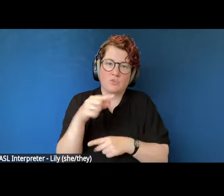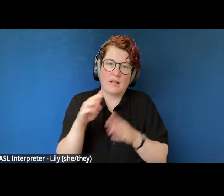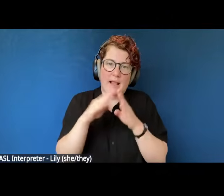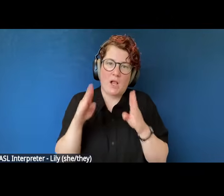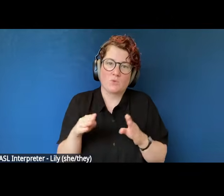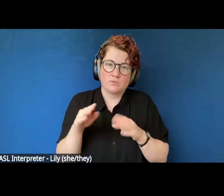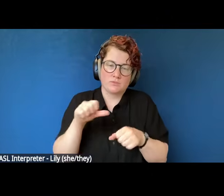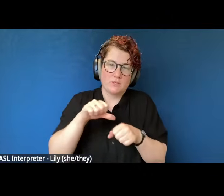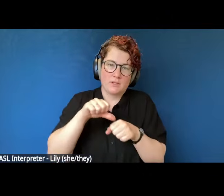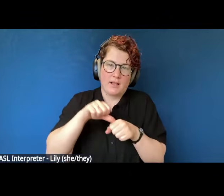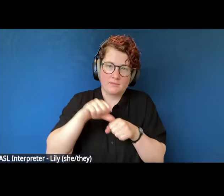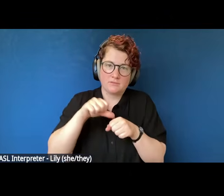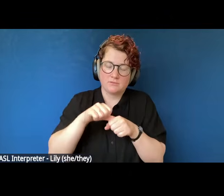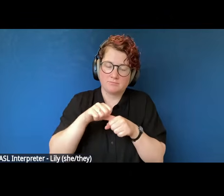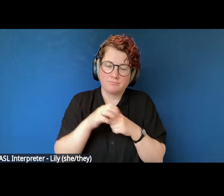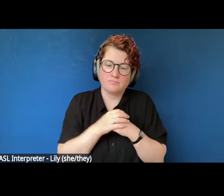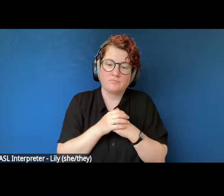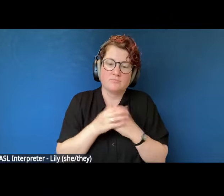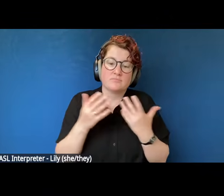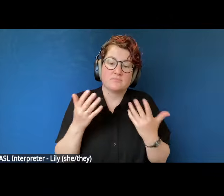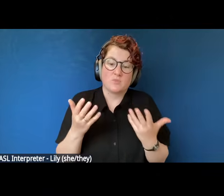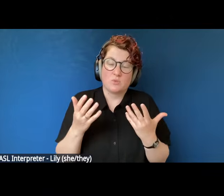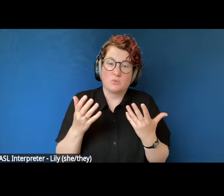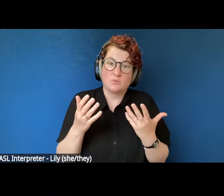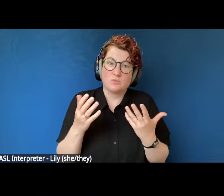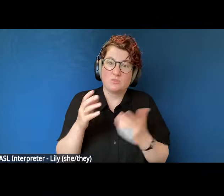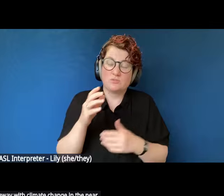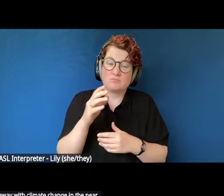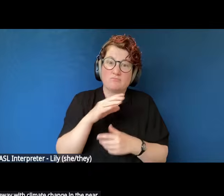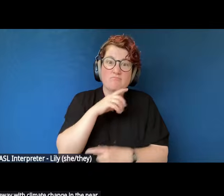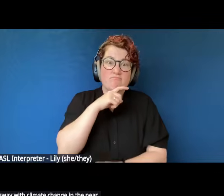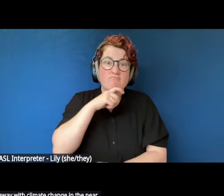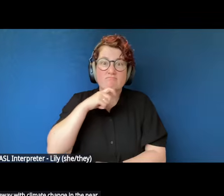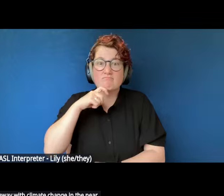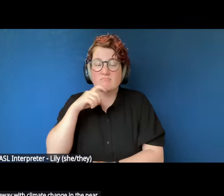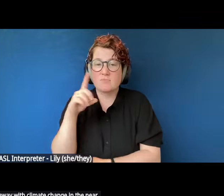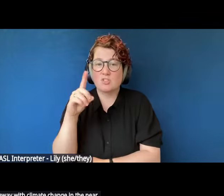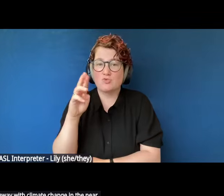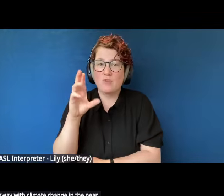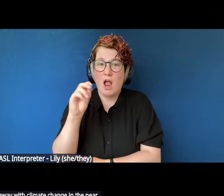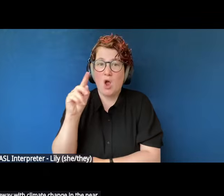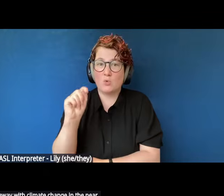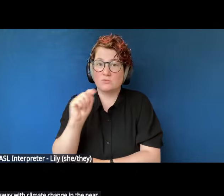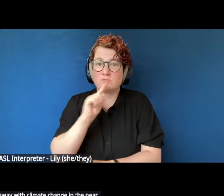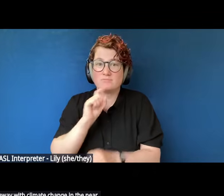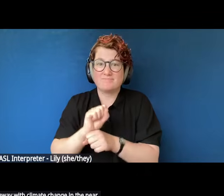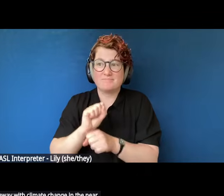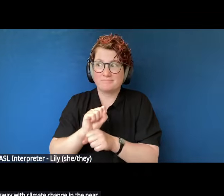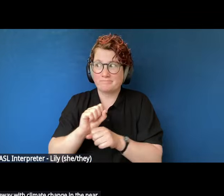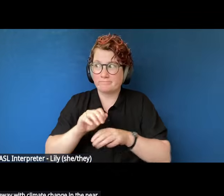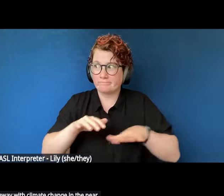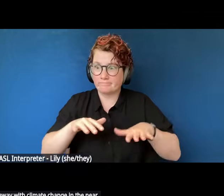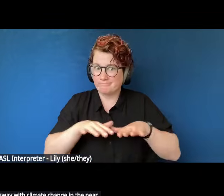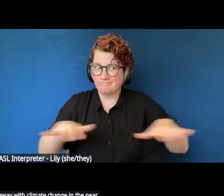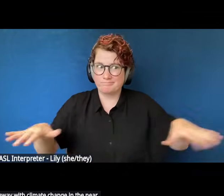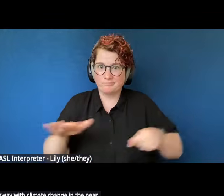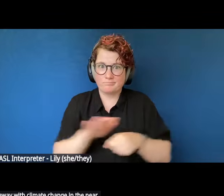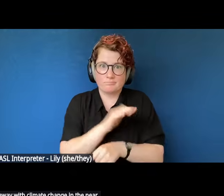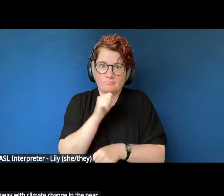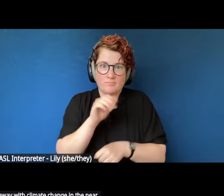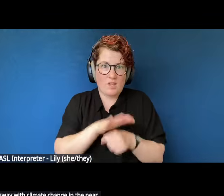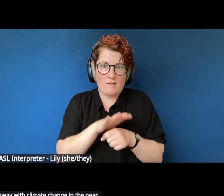away with climate change in the near future, so how are we accommodating for that going forward? With